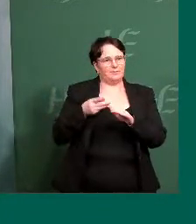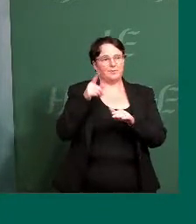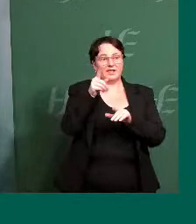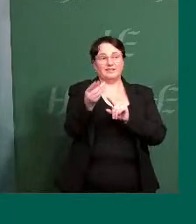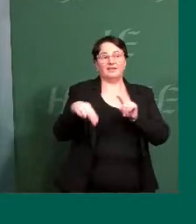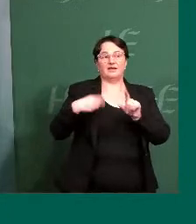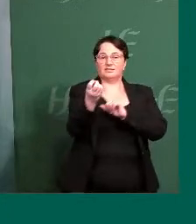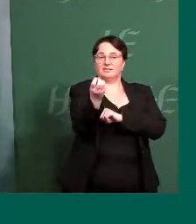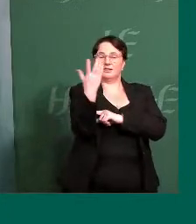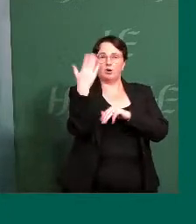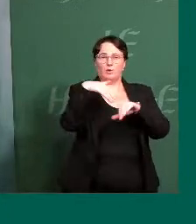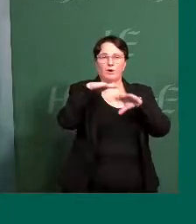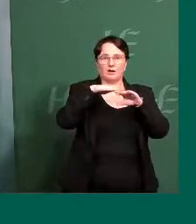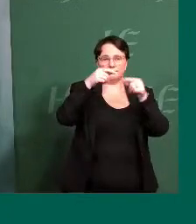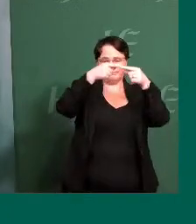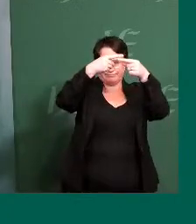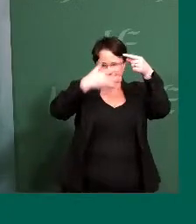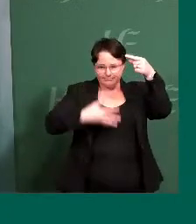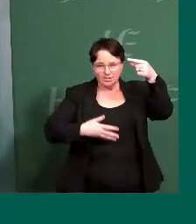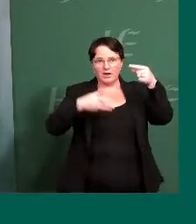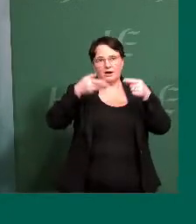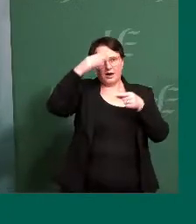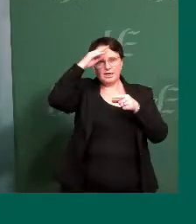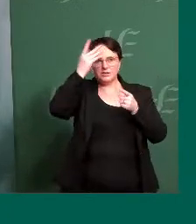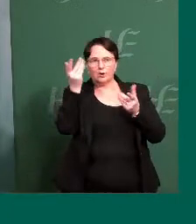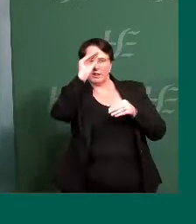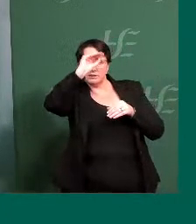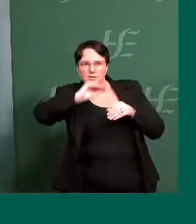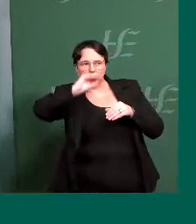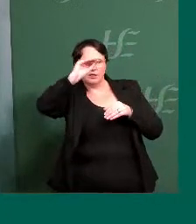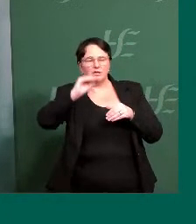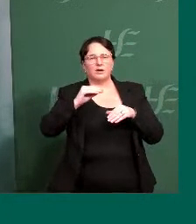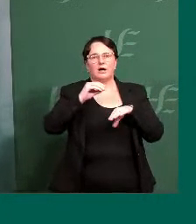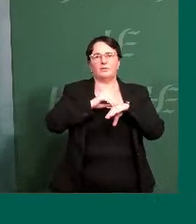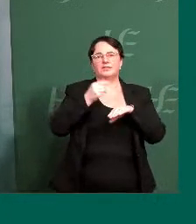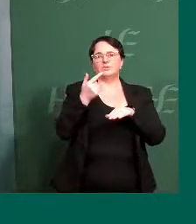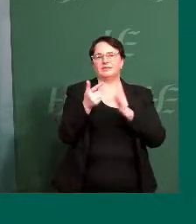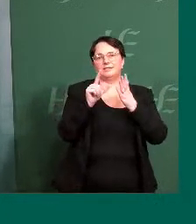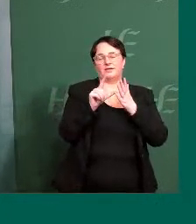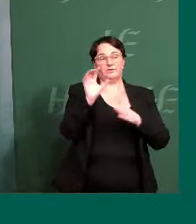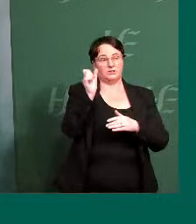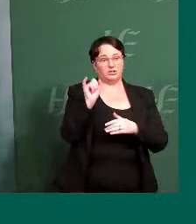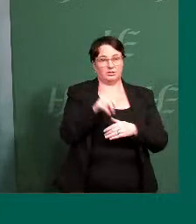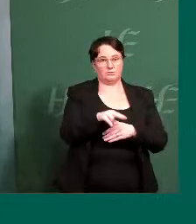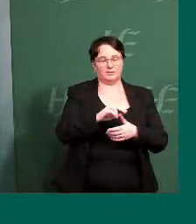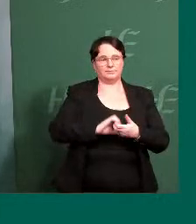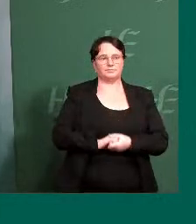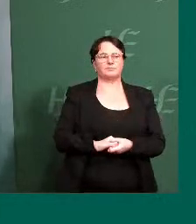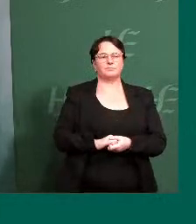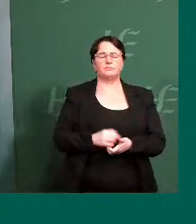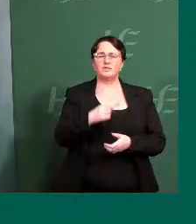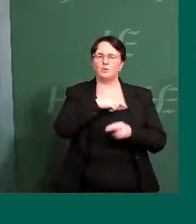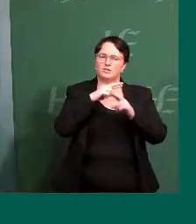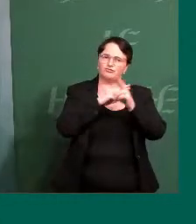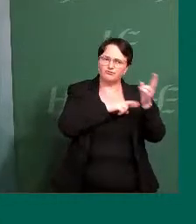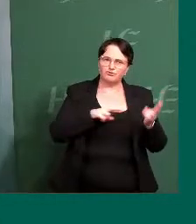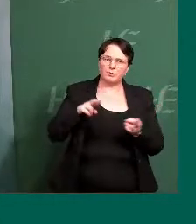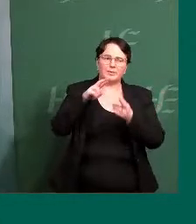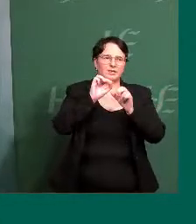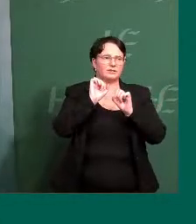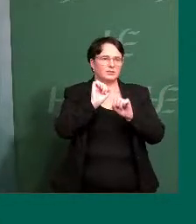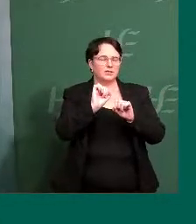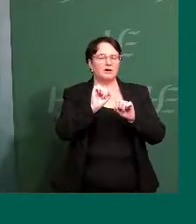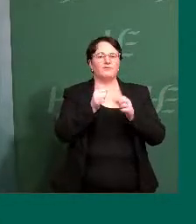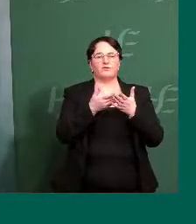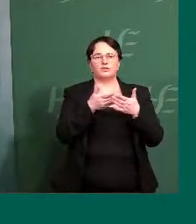where Ireland is at in terms of the current position as of the 27th of January. So what I just want to reinforce there for people in terms of the